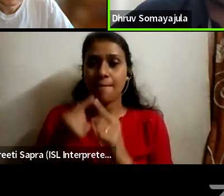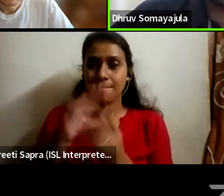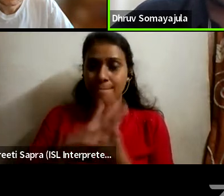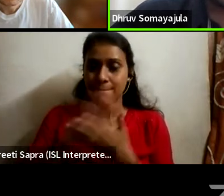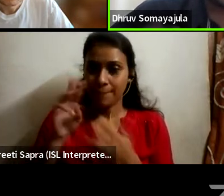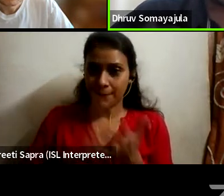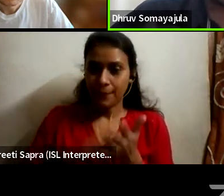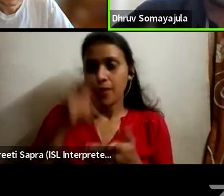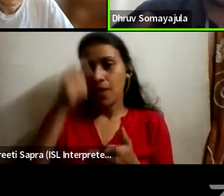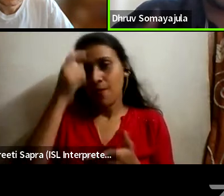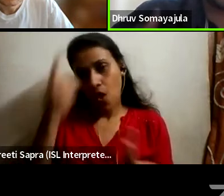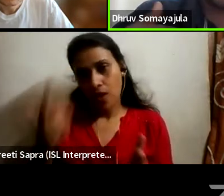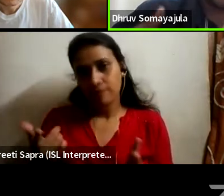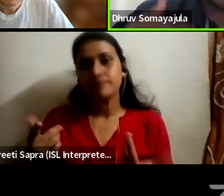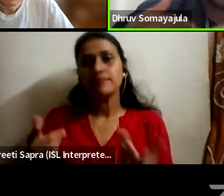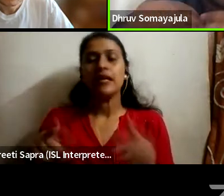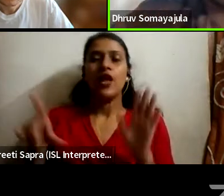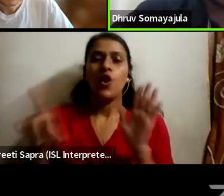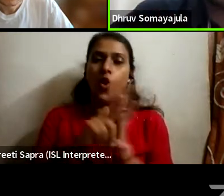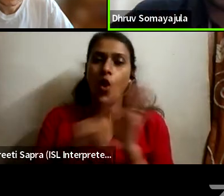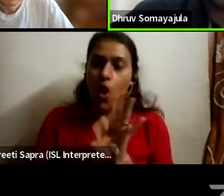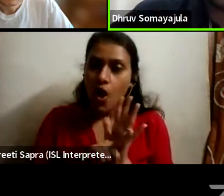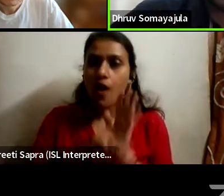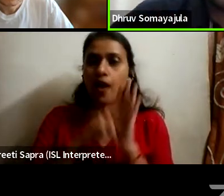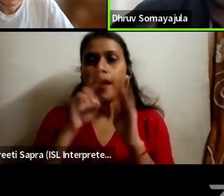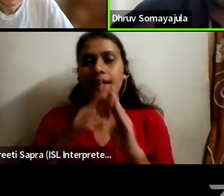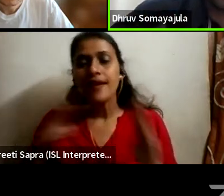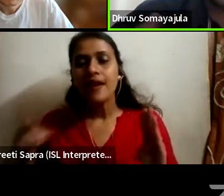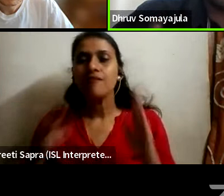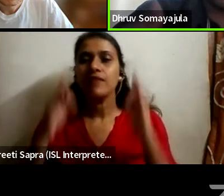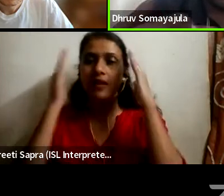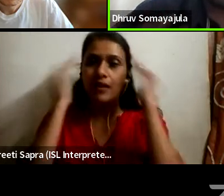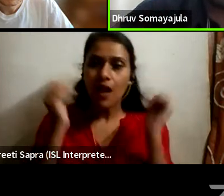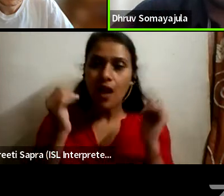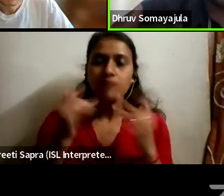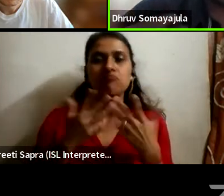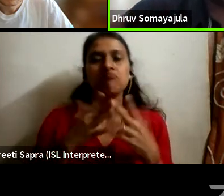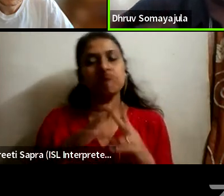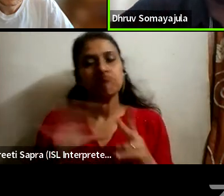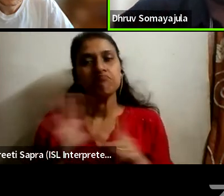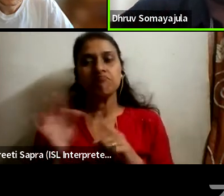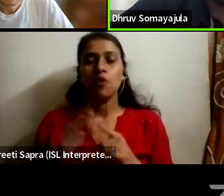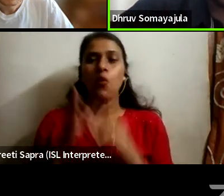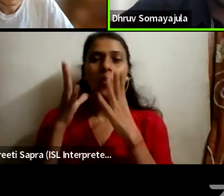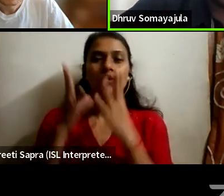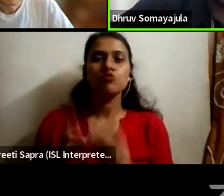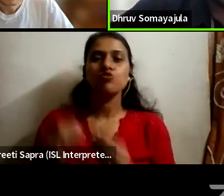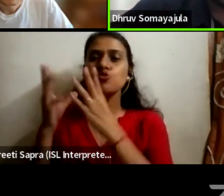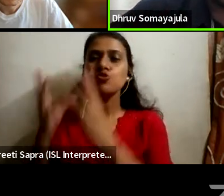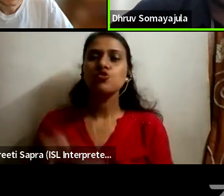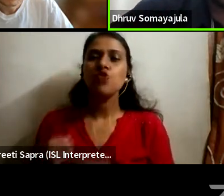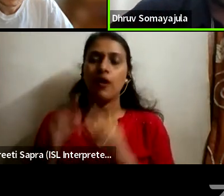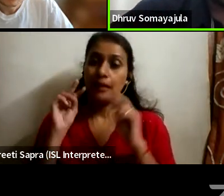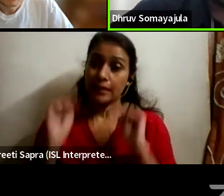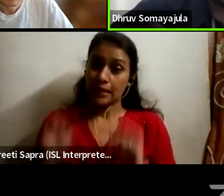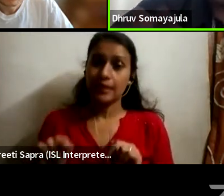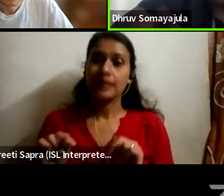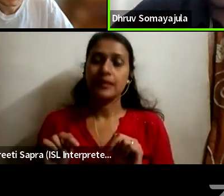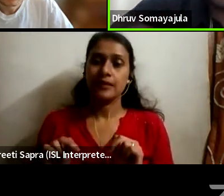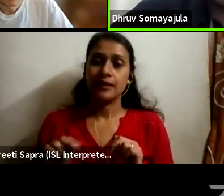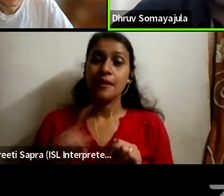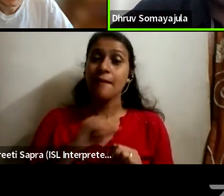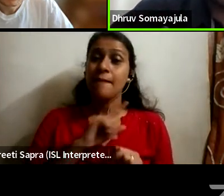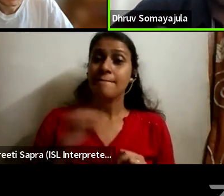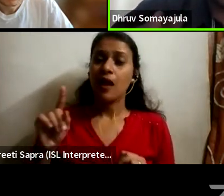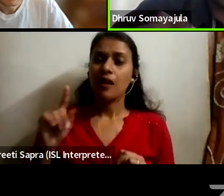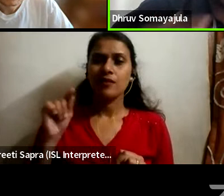are luxuries we desperately want to get as quickly as possible, because we would want to resolve those conflicts as well. But it's